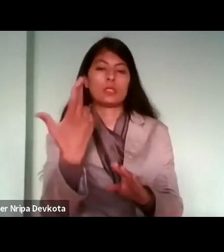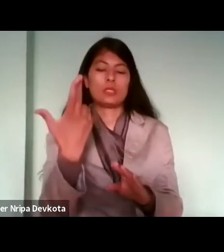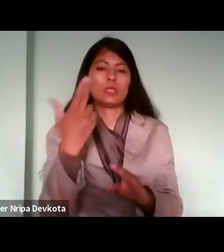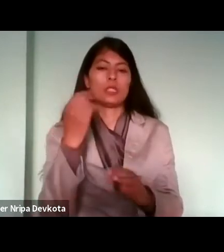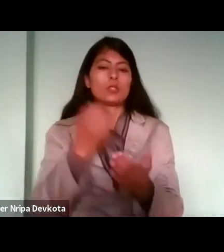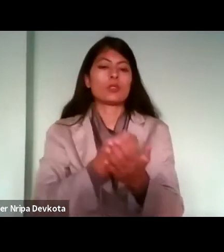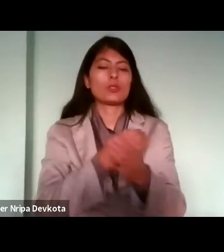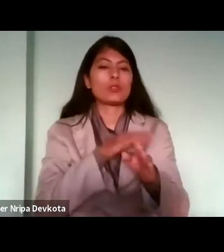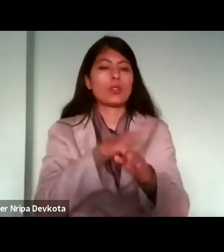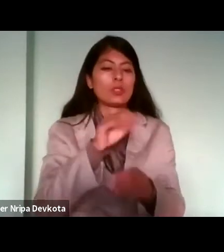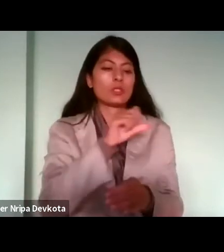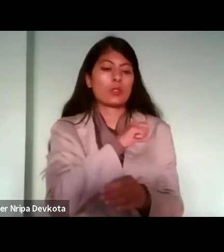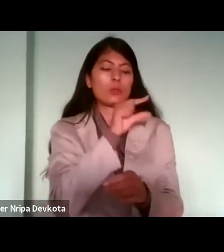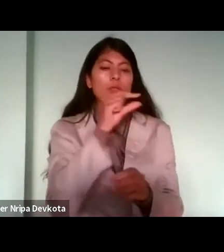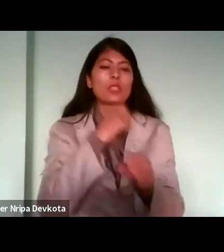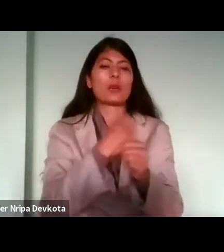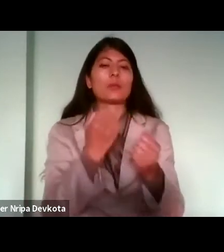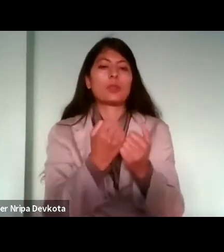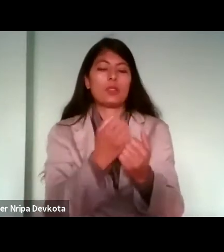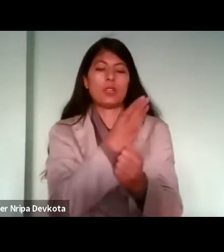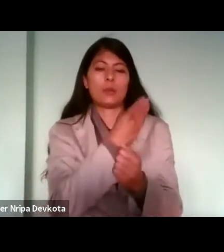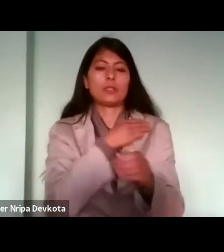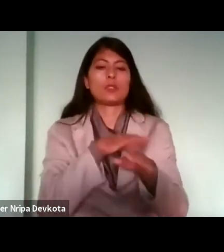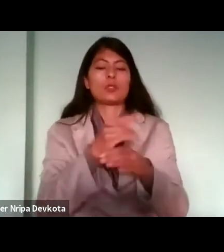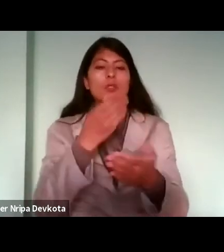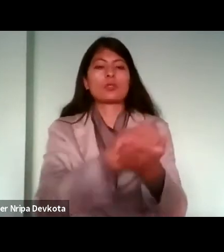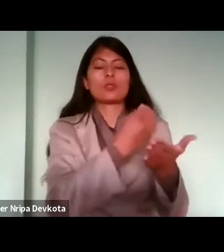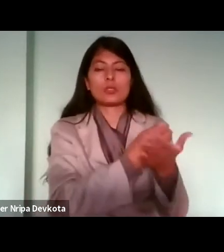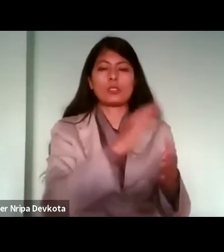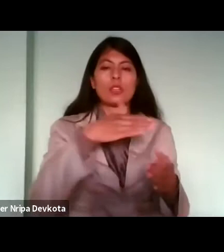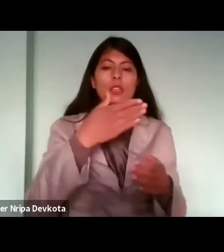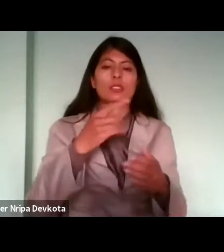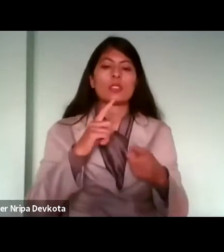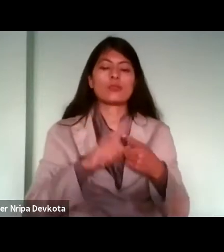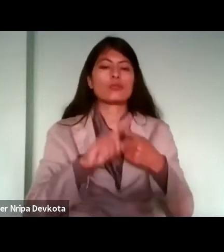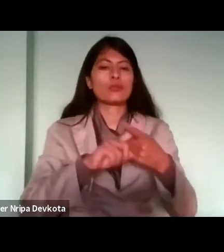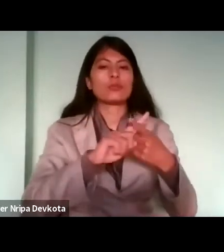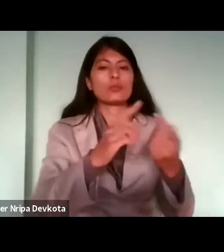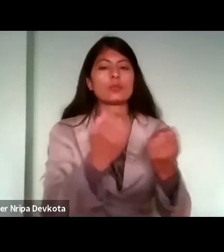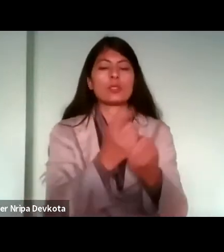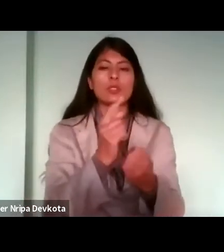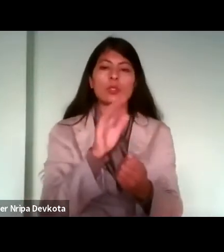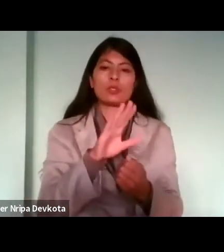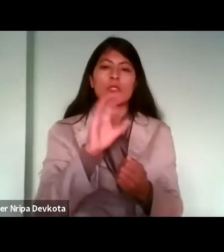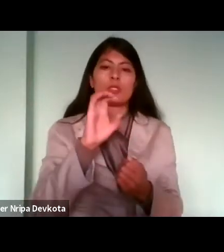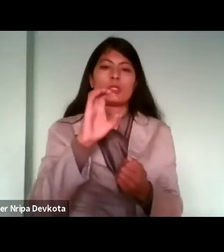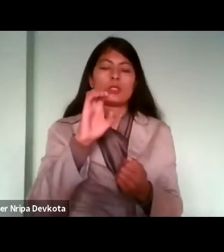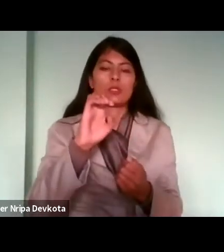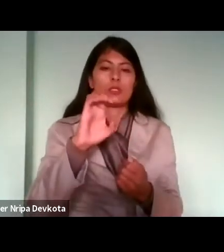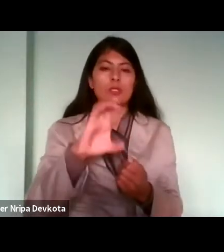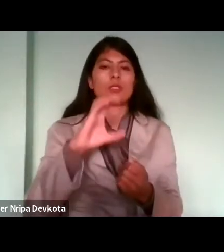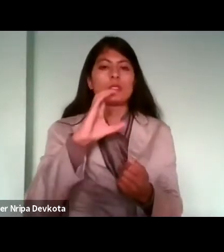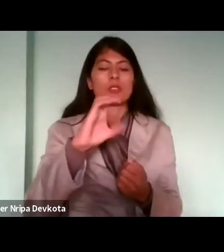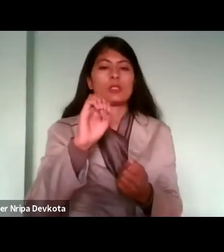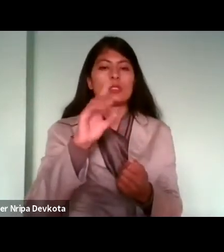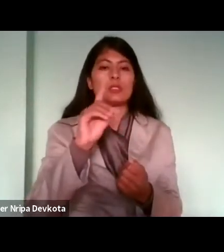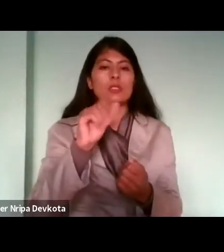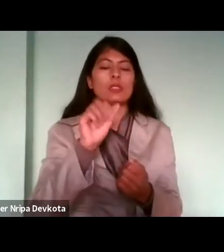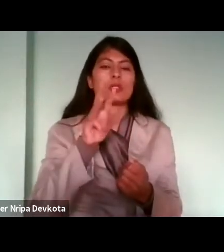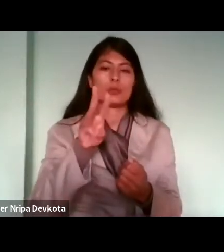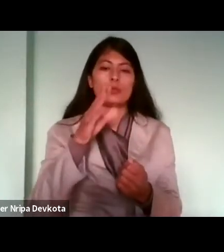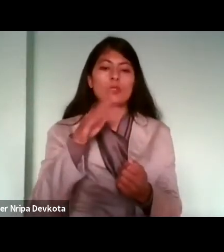today. The CEDAW committee actually had an opportunity to recognize their struggle for decent work and